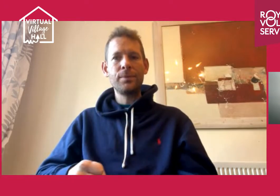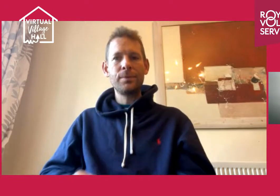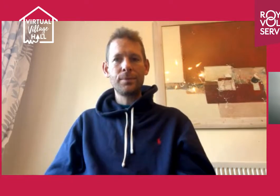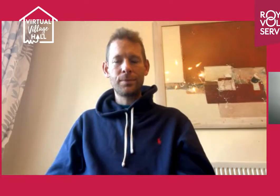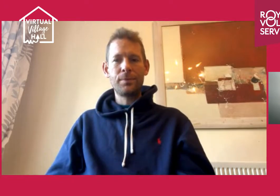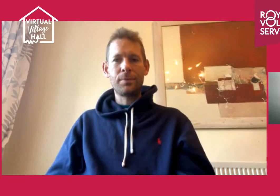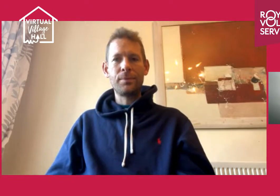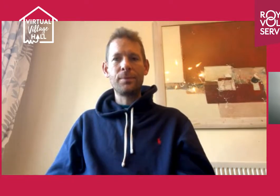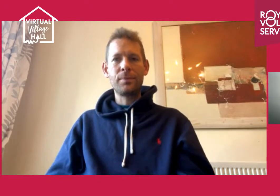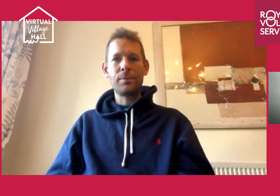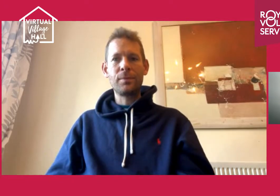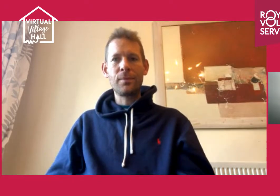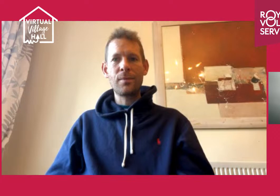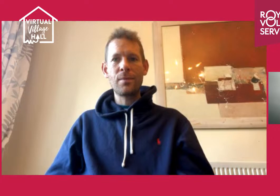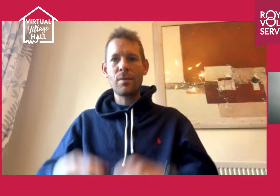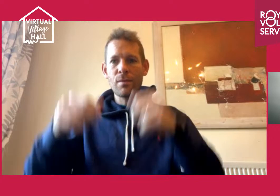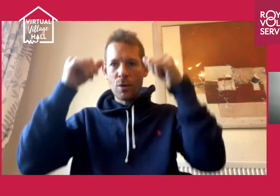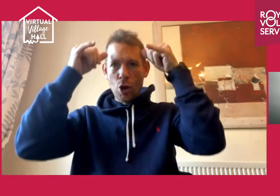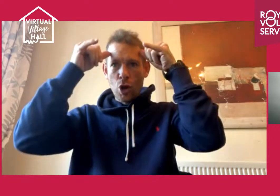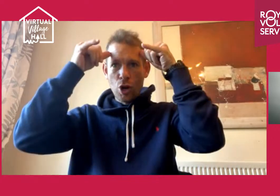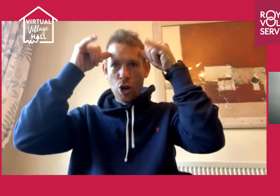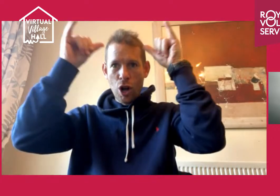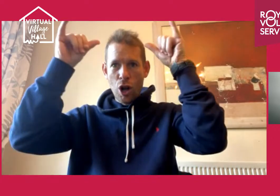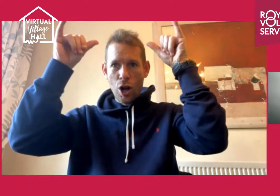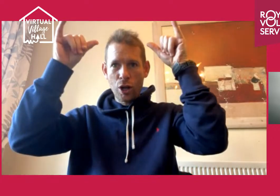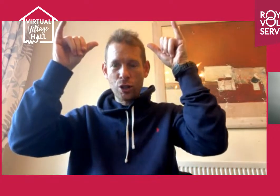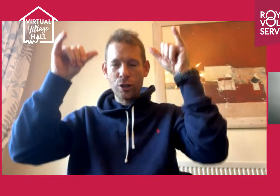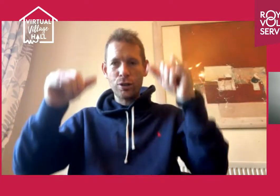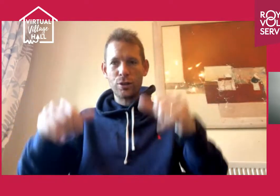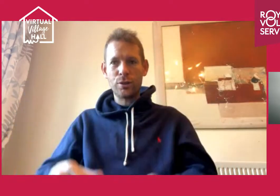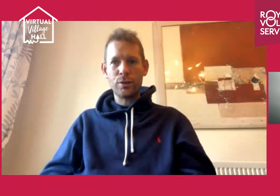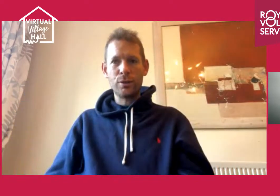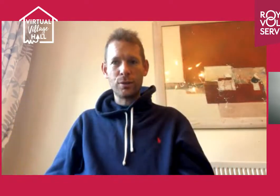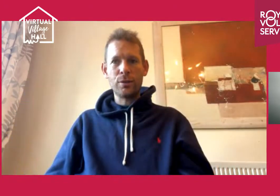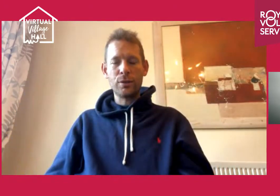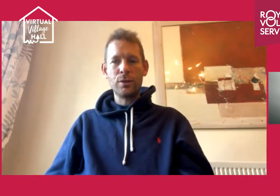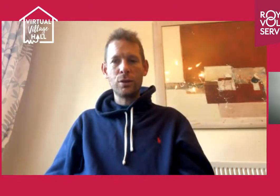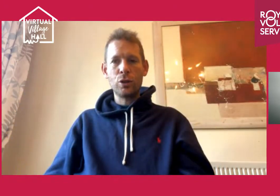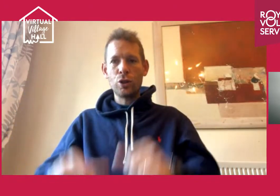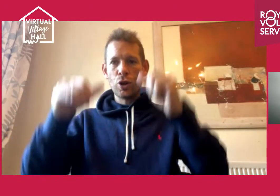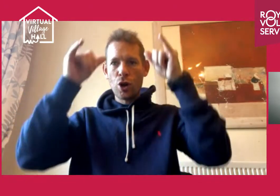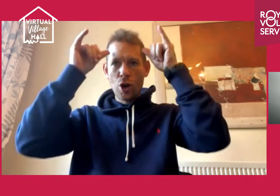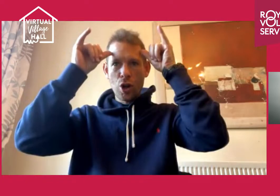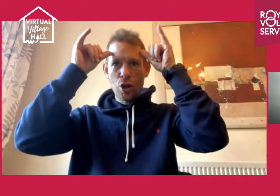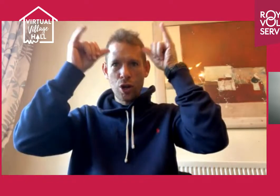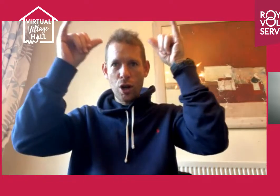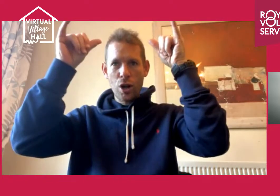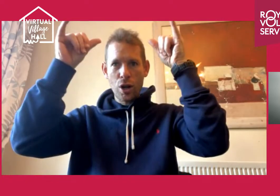horse, and cow, Cow.